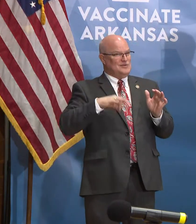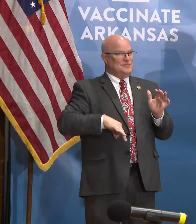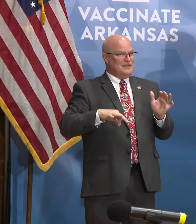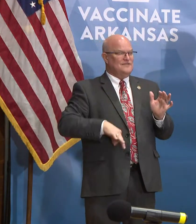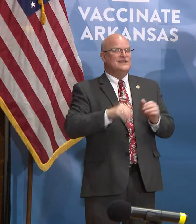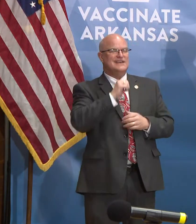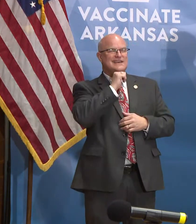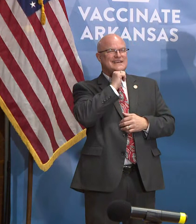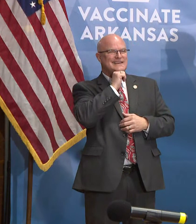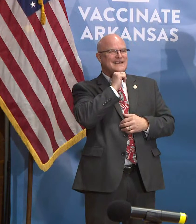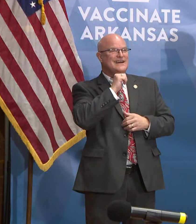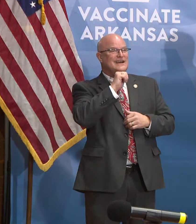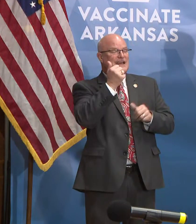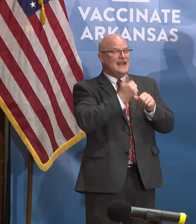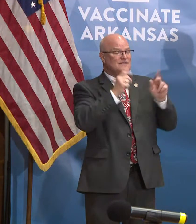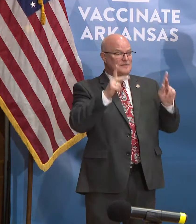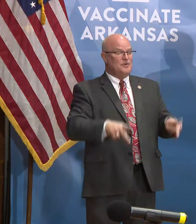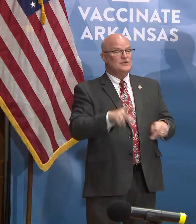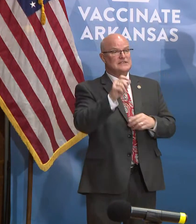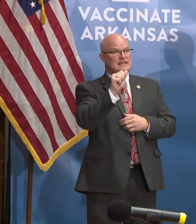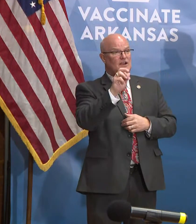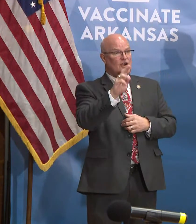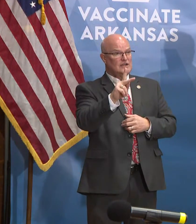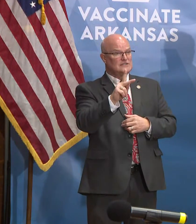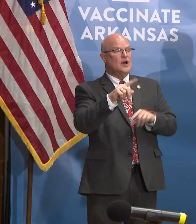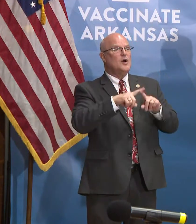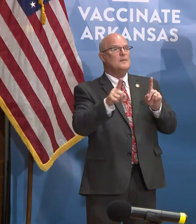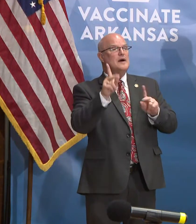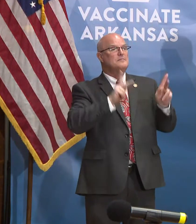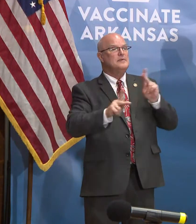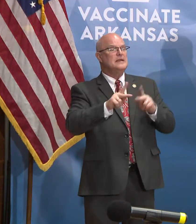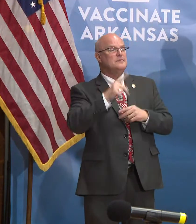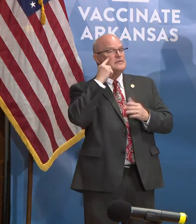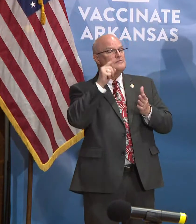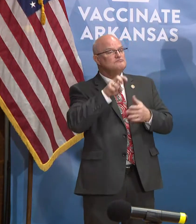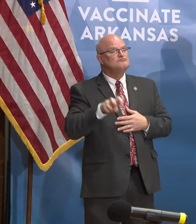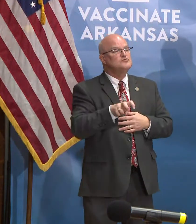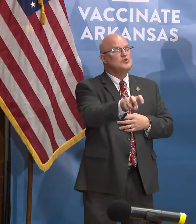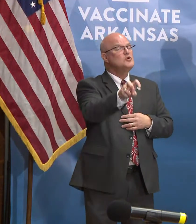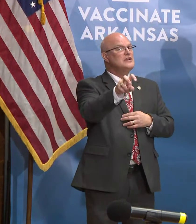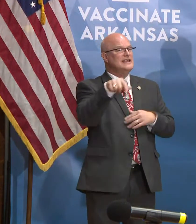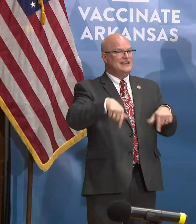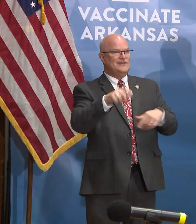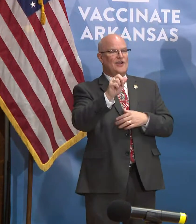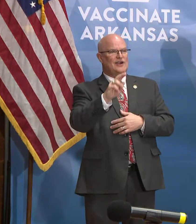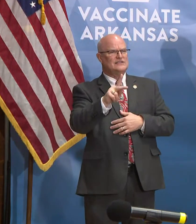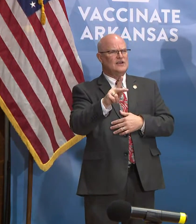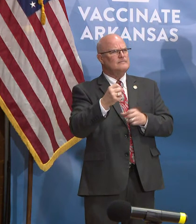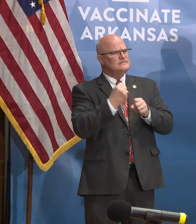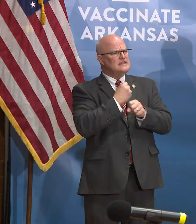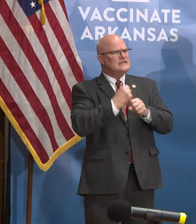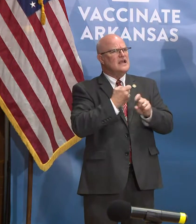not every Arkansan, but every tourist we have to come to our state. I believe we have some statistics from